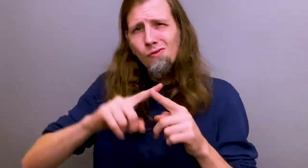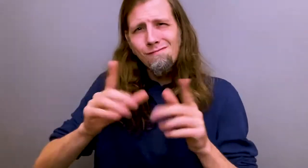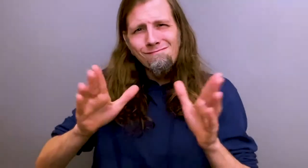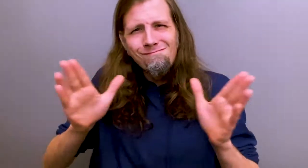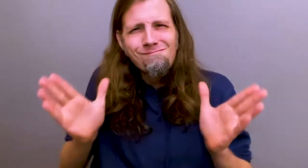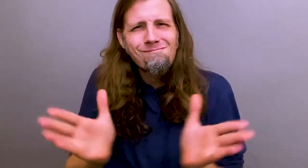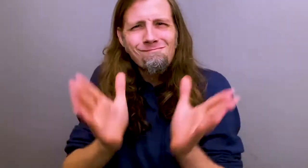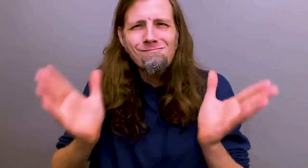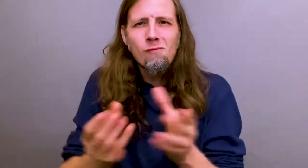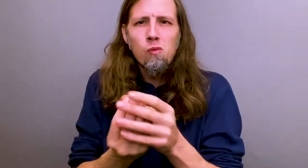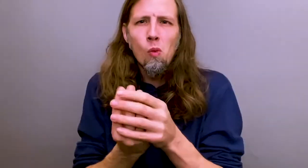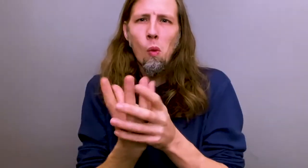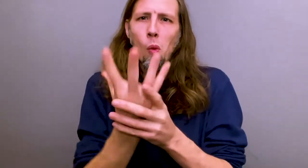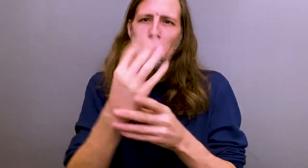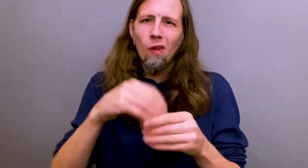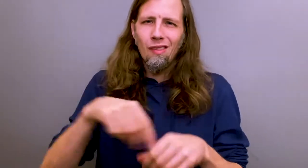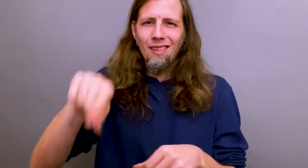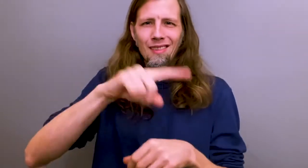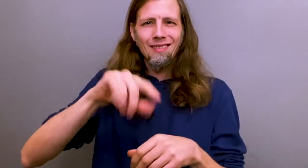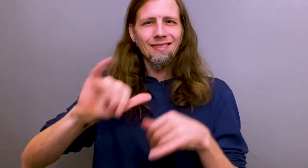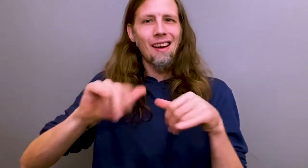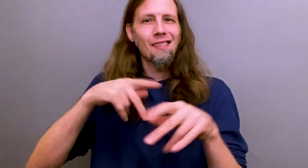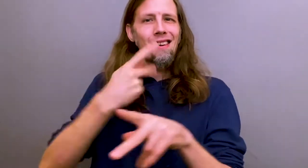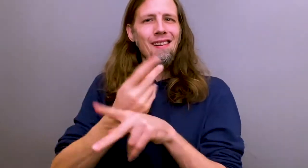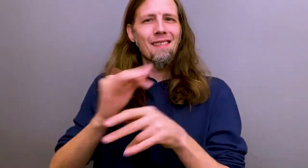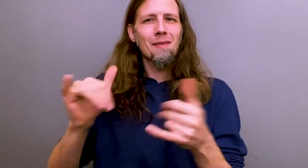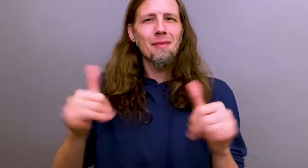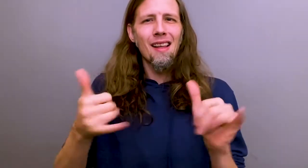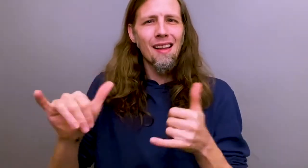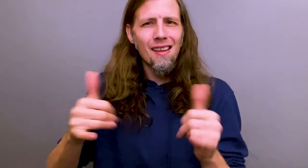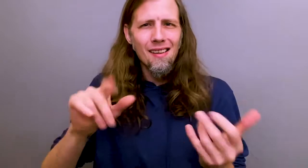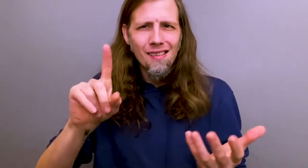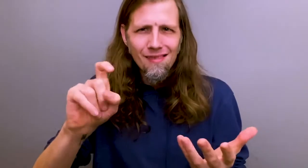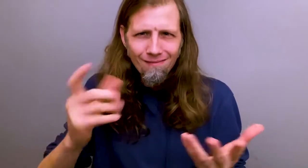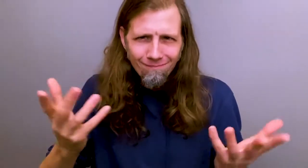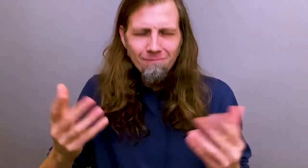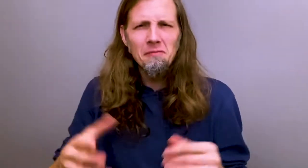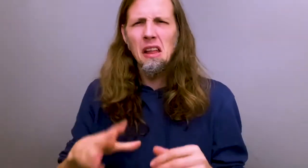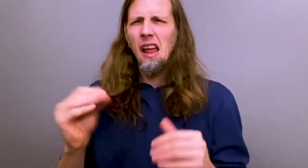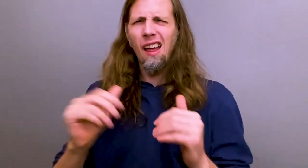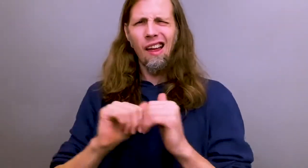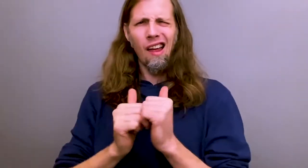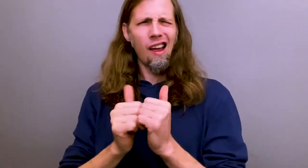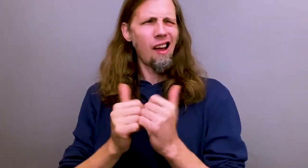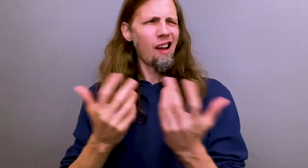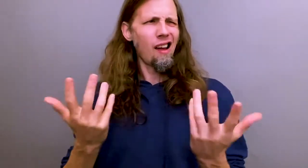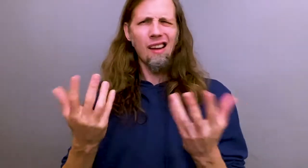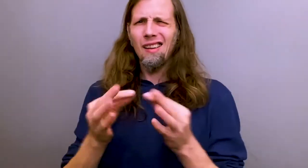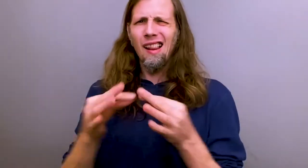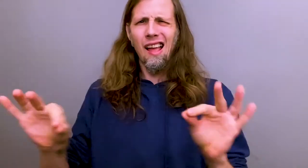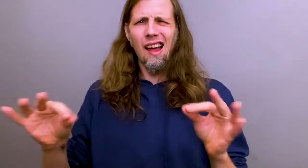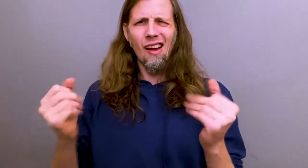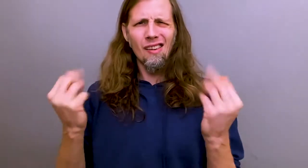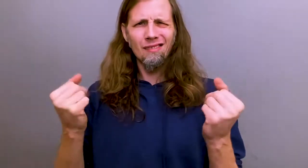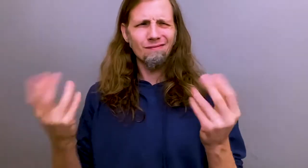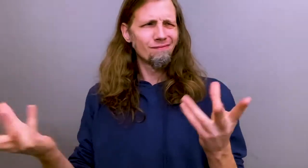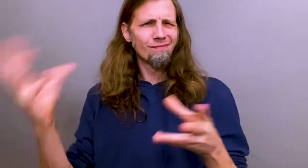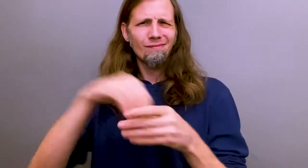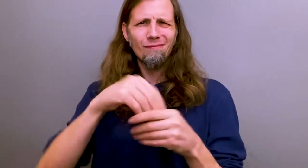as parents, to foster children's growth in this type of play? And how do we do so in a way that also supports their sign